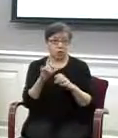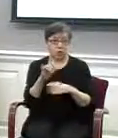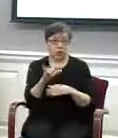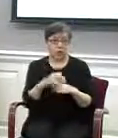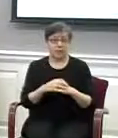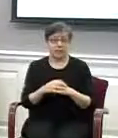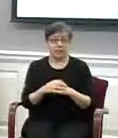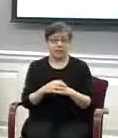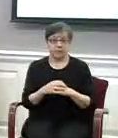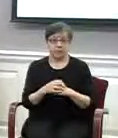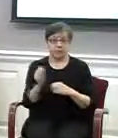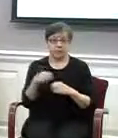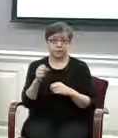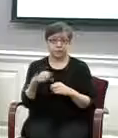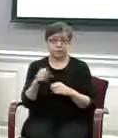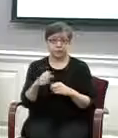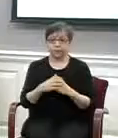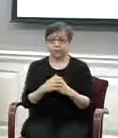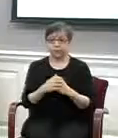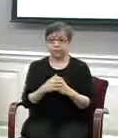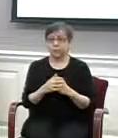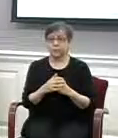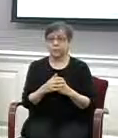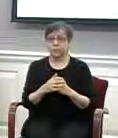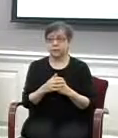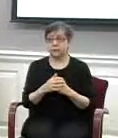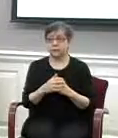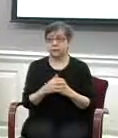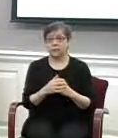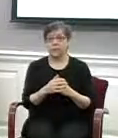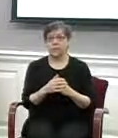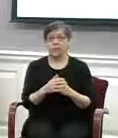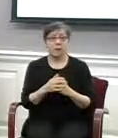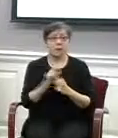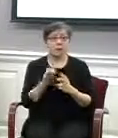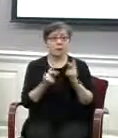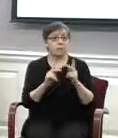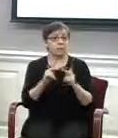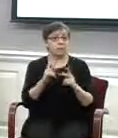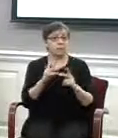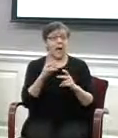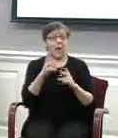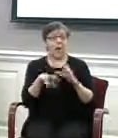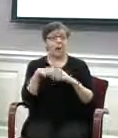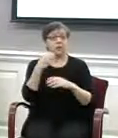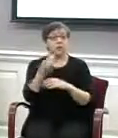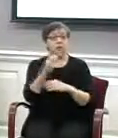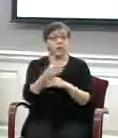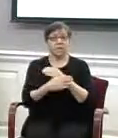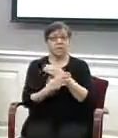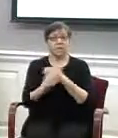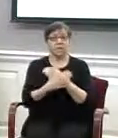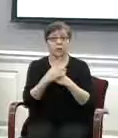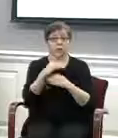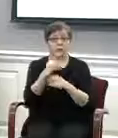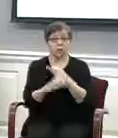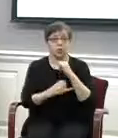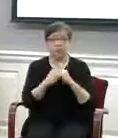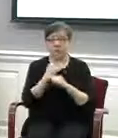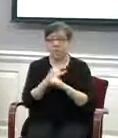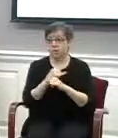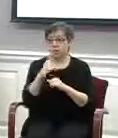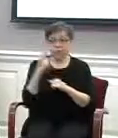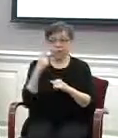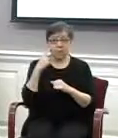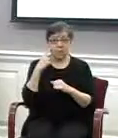The actors that are usually outside of the countries facilitating that would be the international governmental